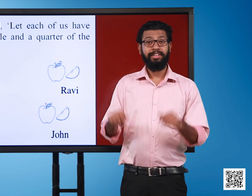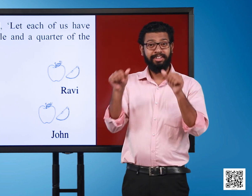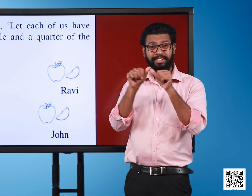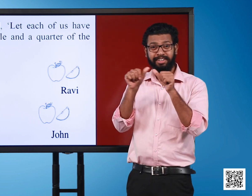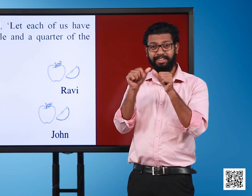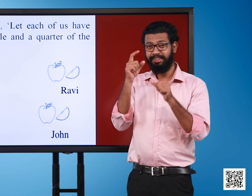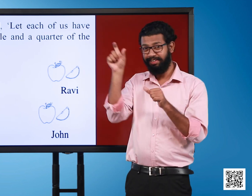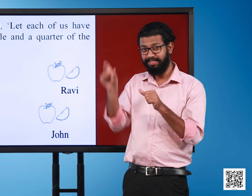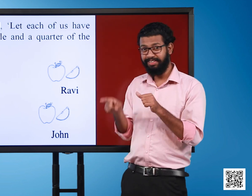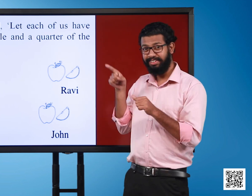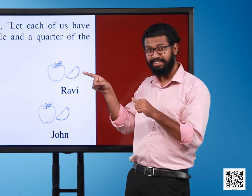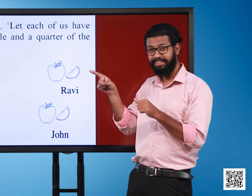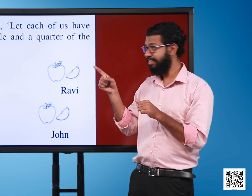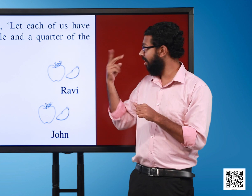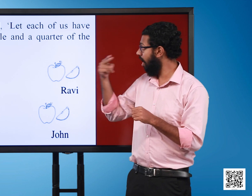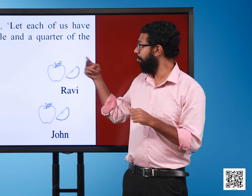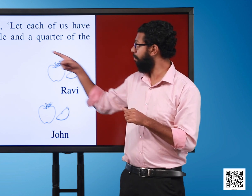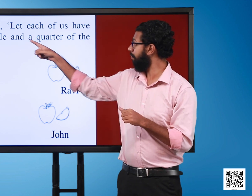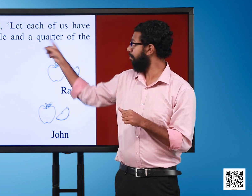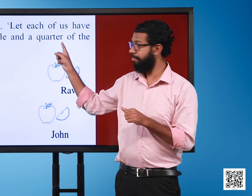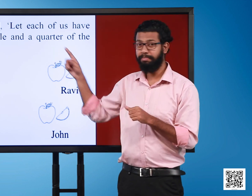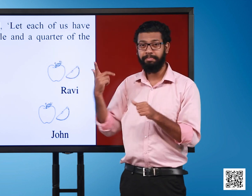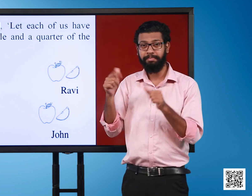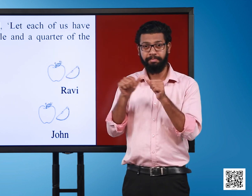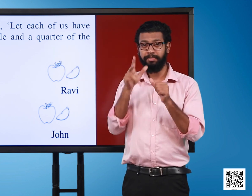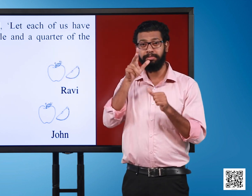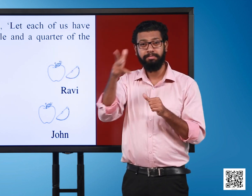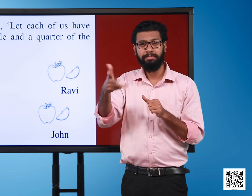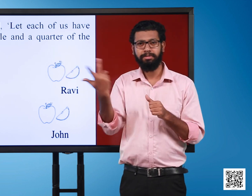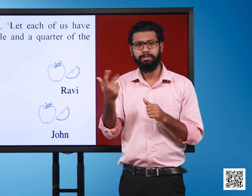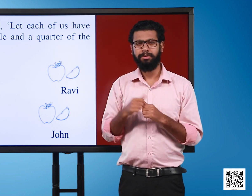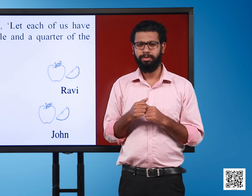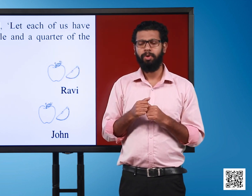Anagha said, "Let each of us have 1 full apple and a quarter of the 5th apple."